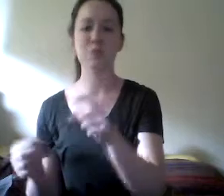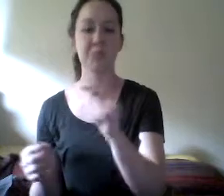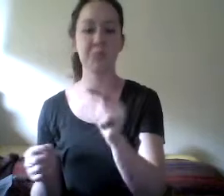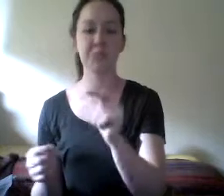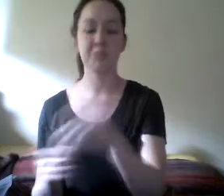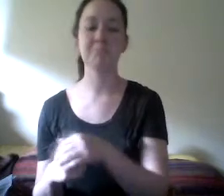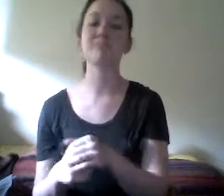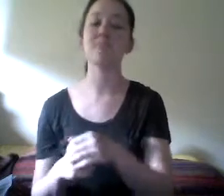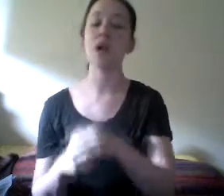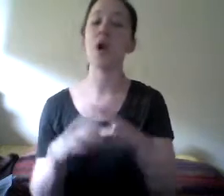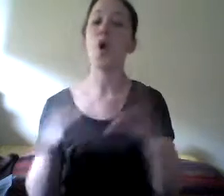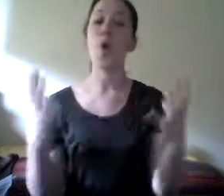Whole numbers.